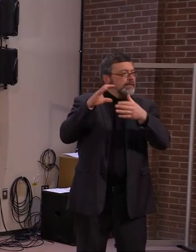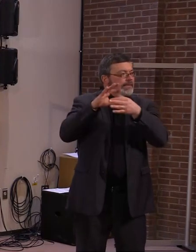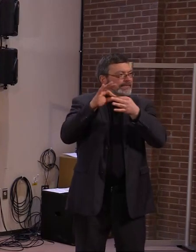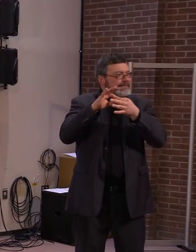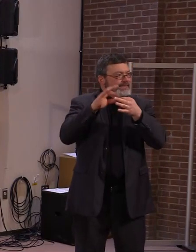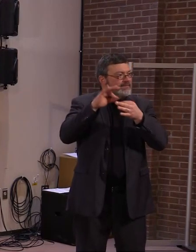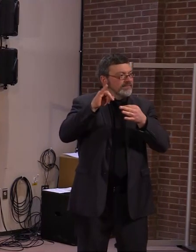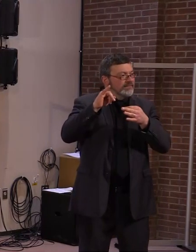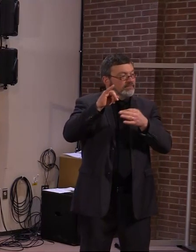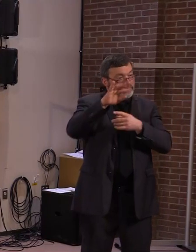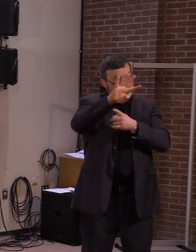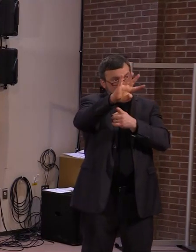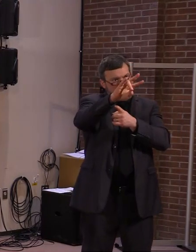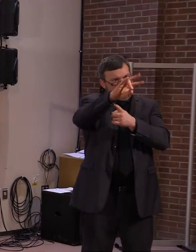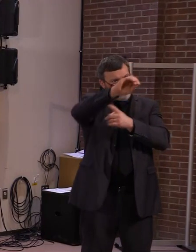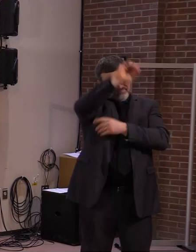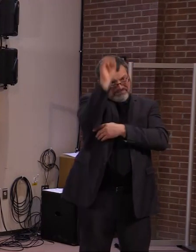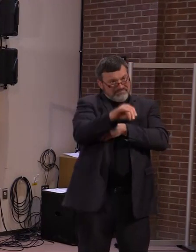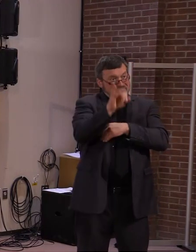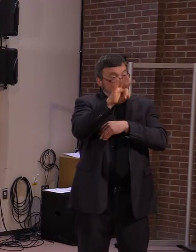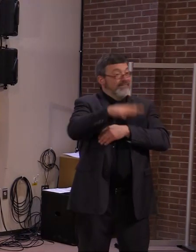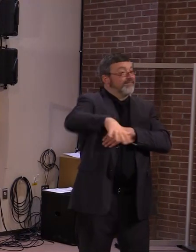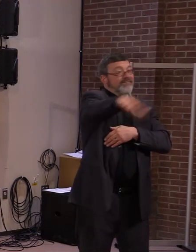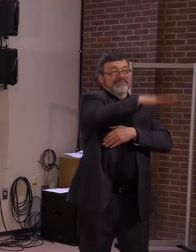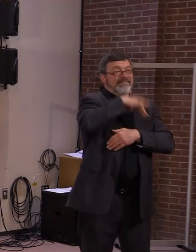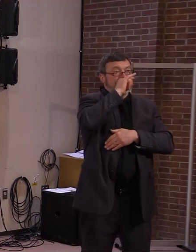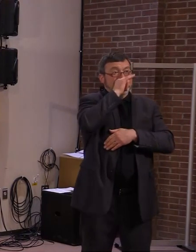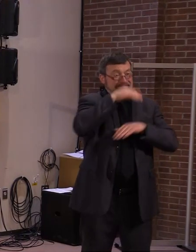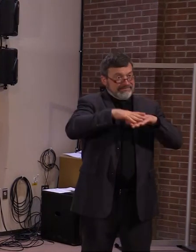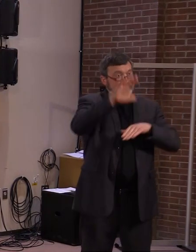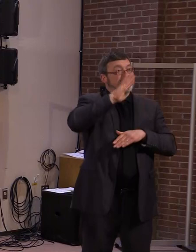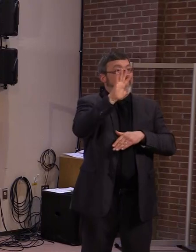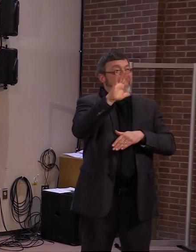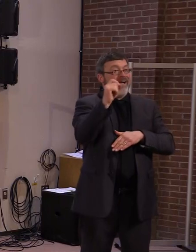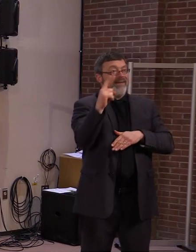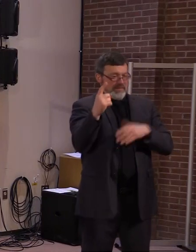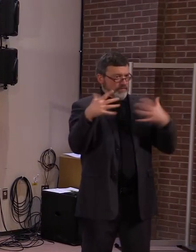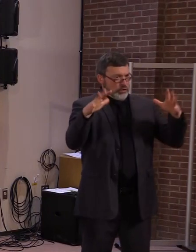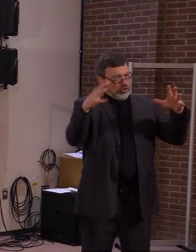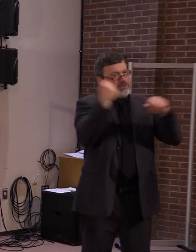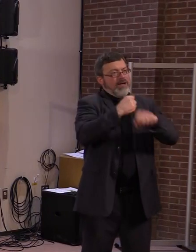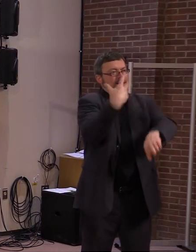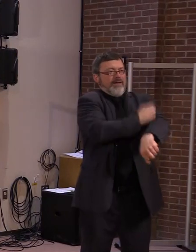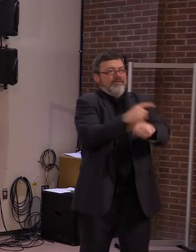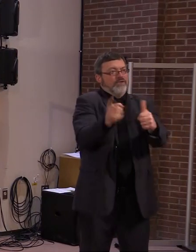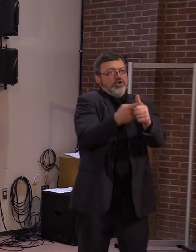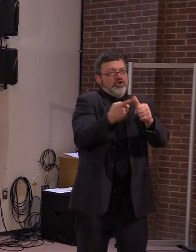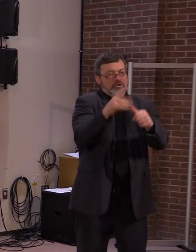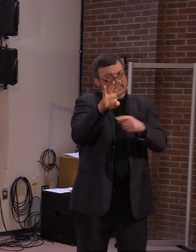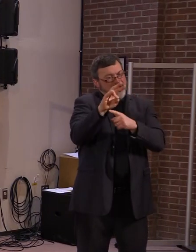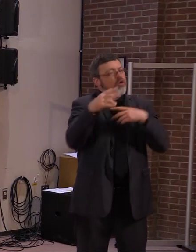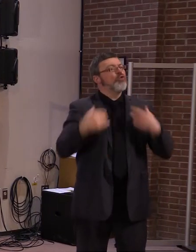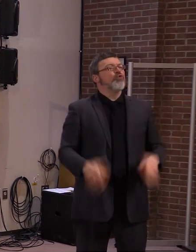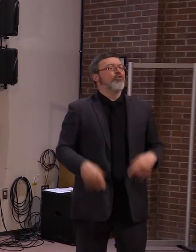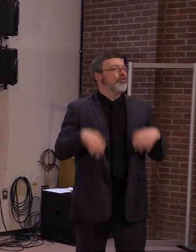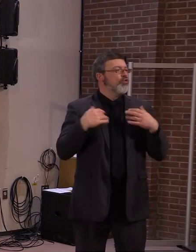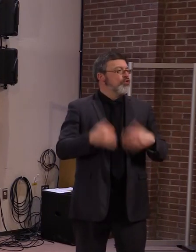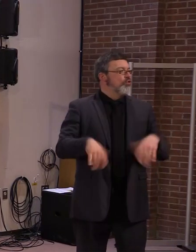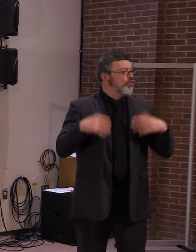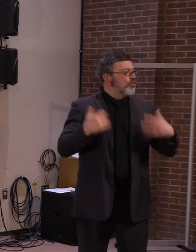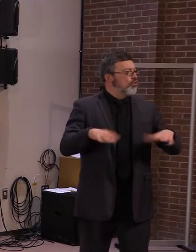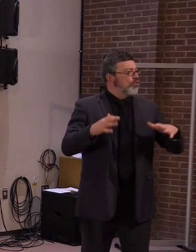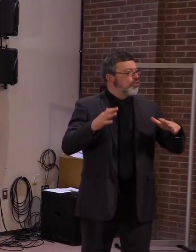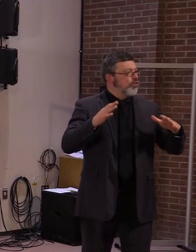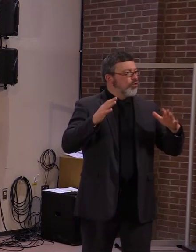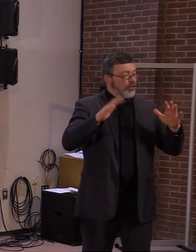Vermont children ages 5 to 11 years old. So as we prepare for the winter holiday season, please get vaccinated